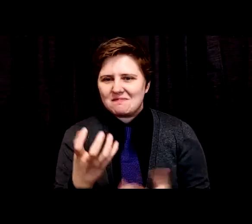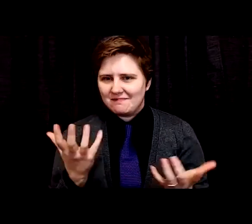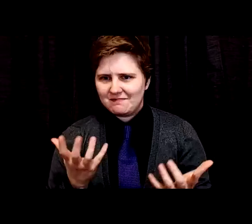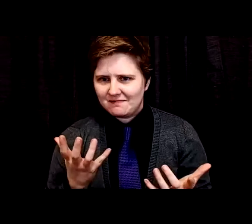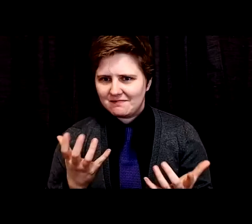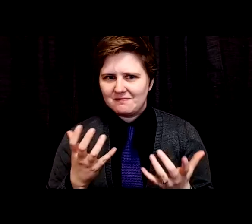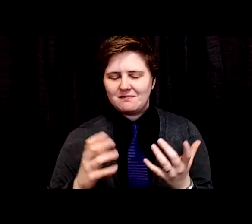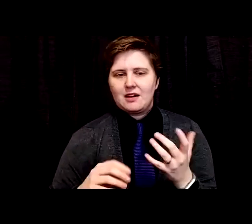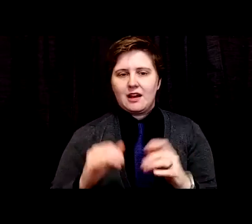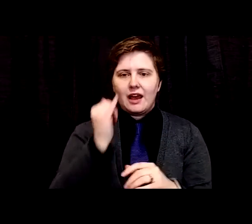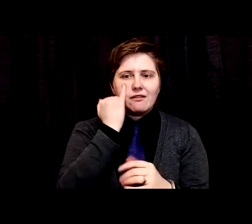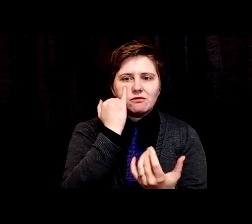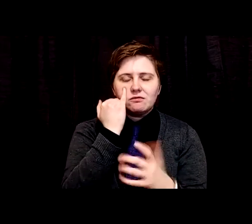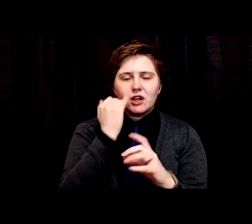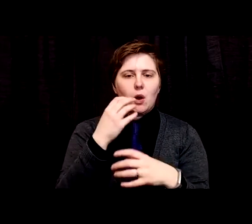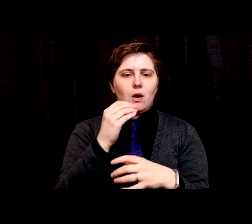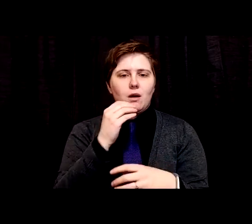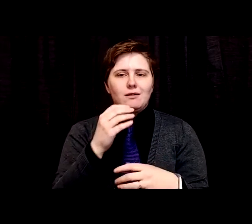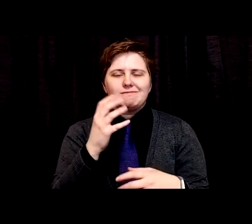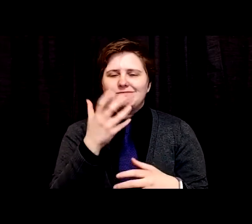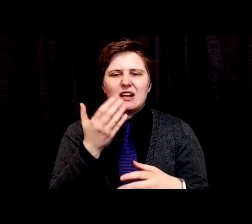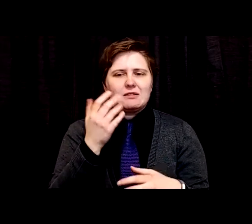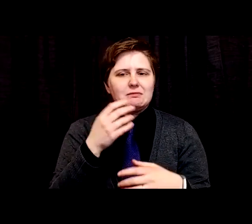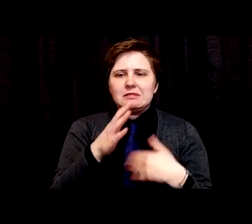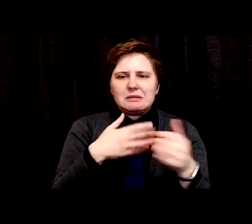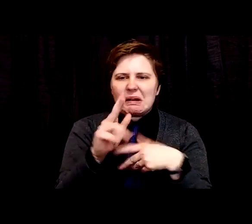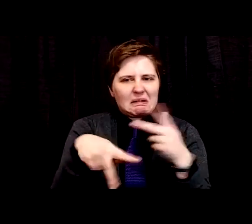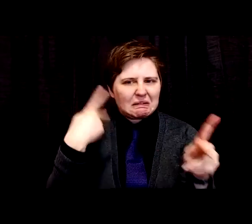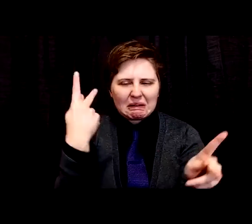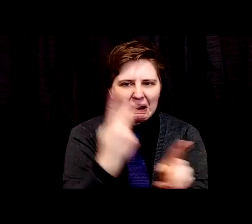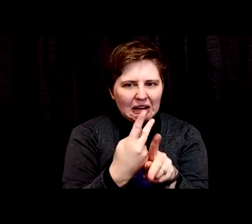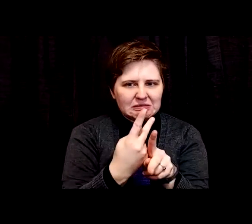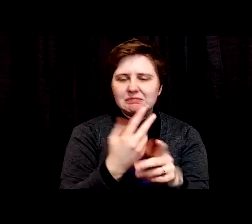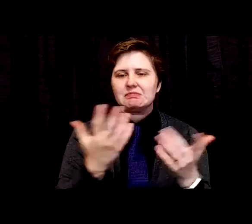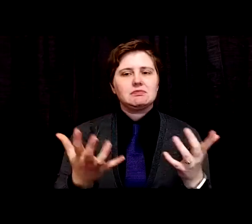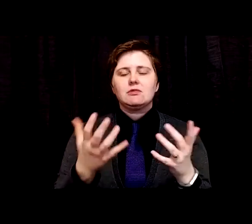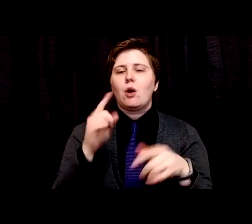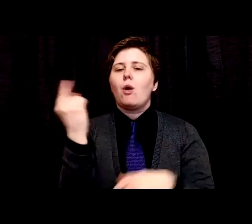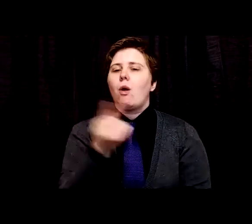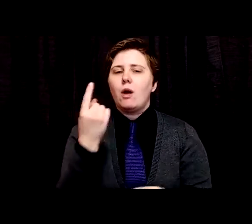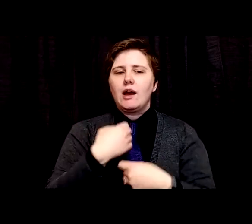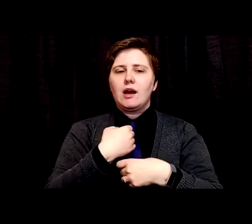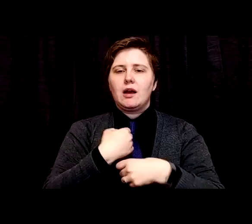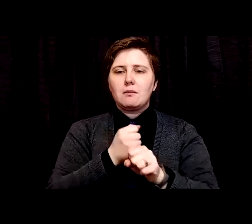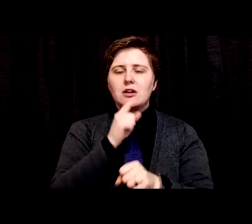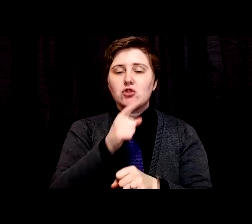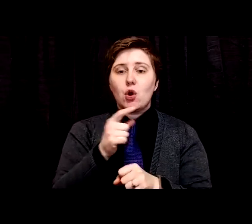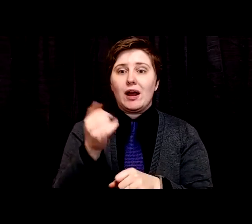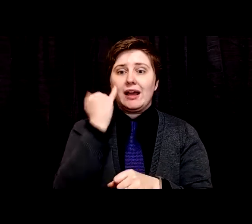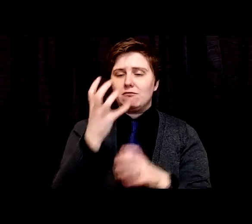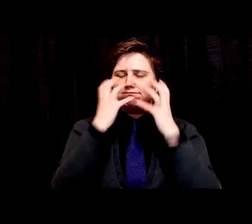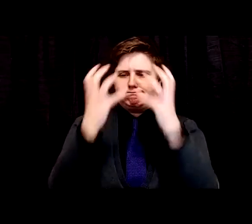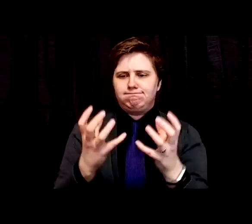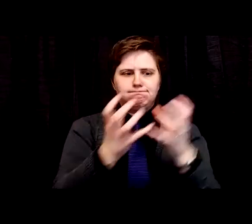a commercial mask or one of these face coverings you have. And always, always, always make sure after you get done touching it, you wash your hands.